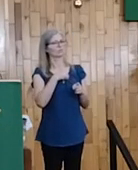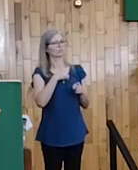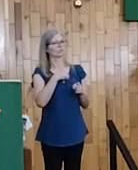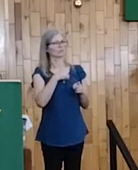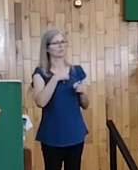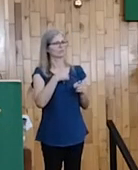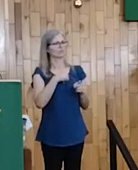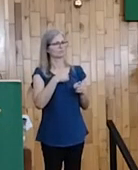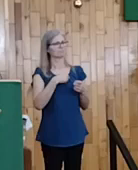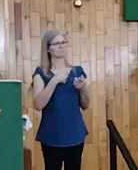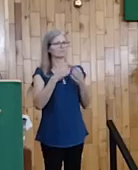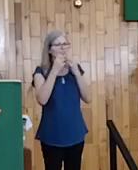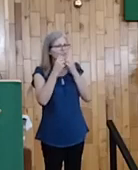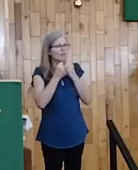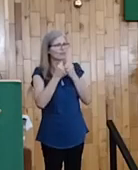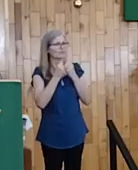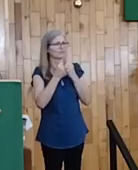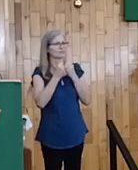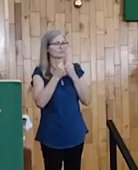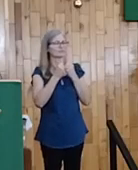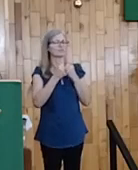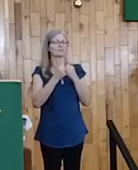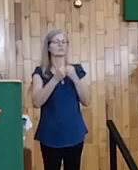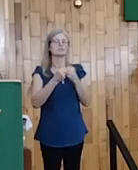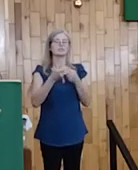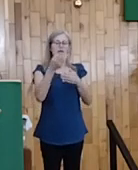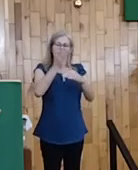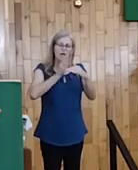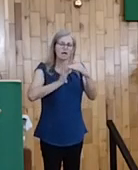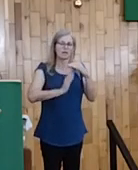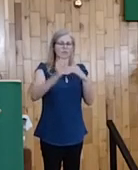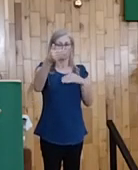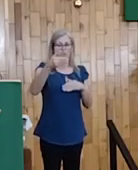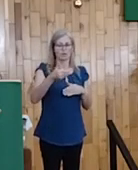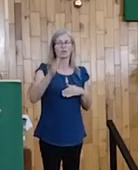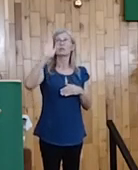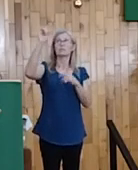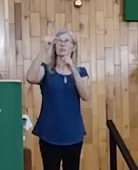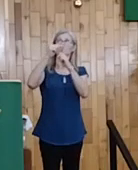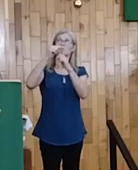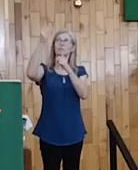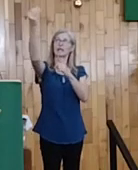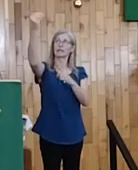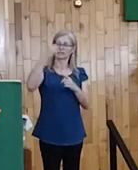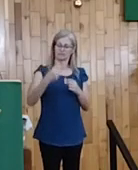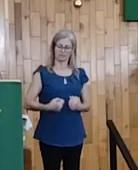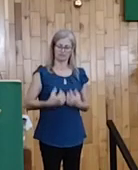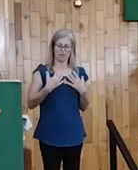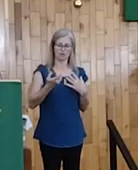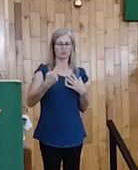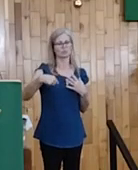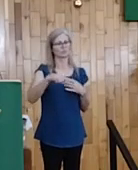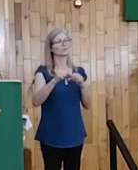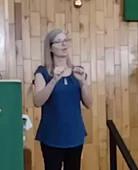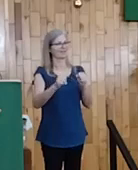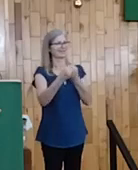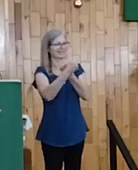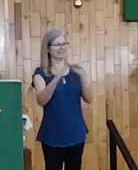creatures. Humbly welcome the word that has been planted into you and is able to save your